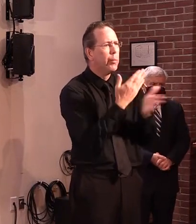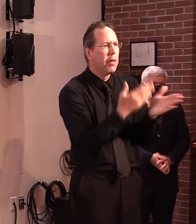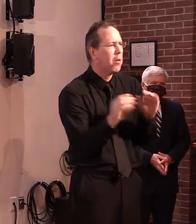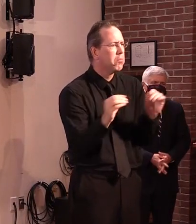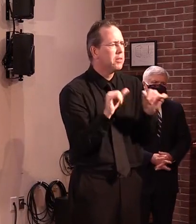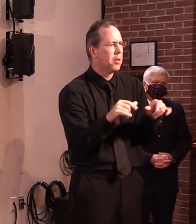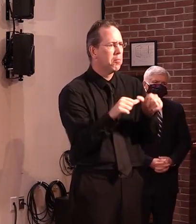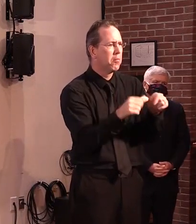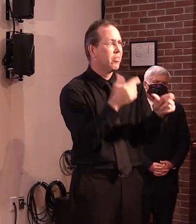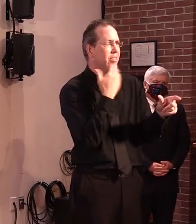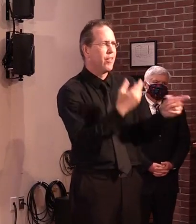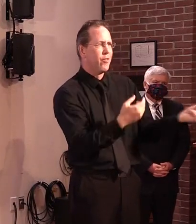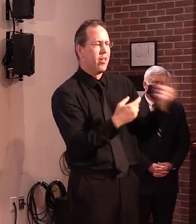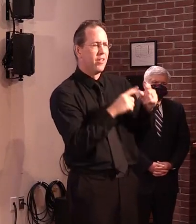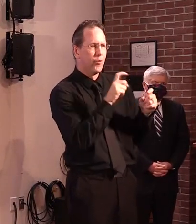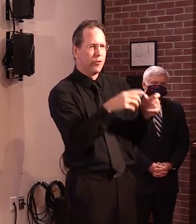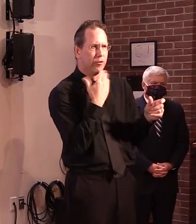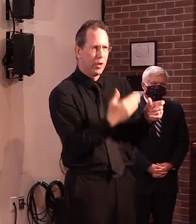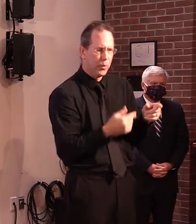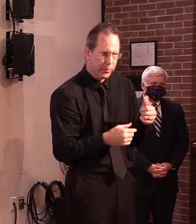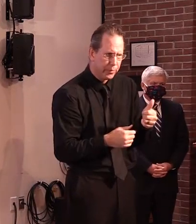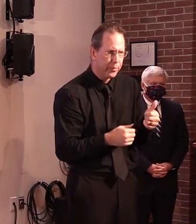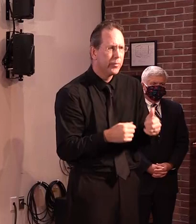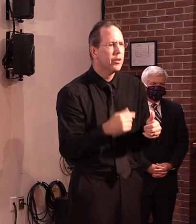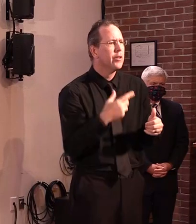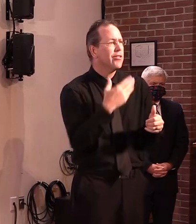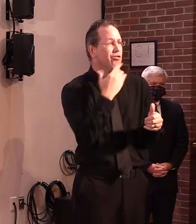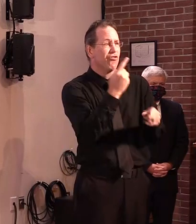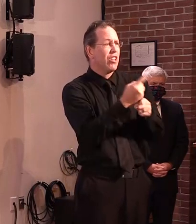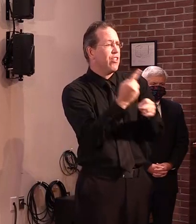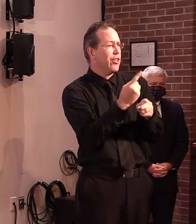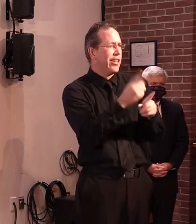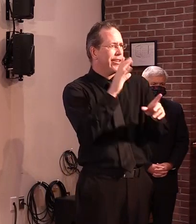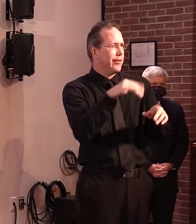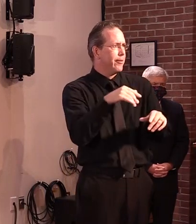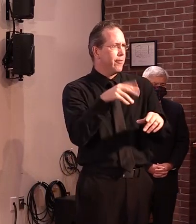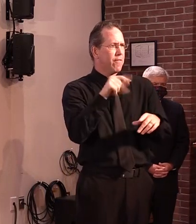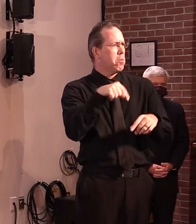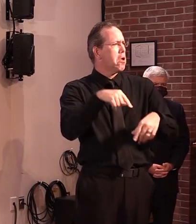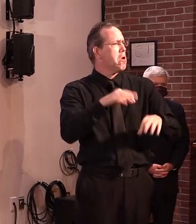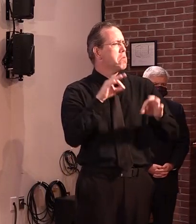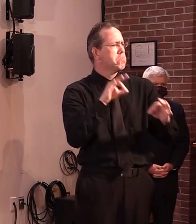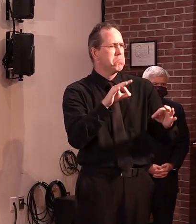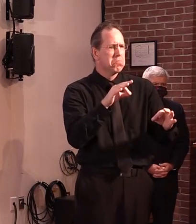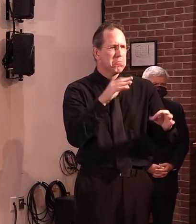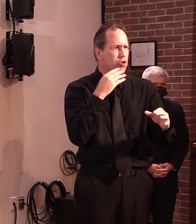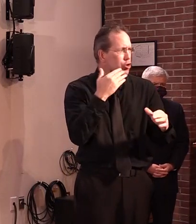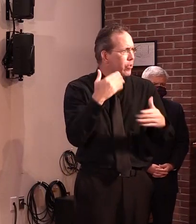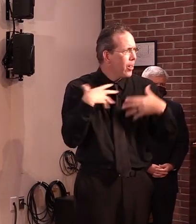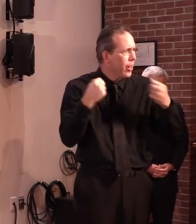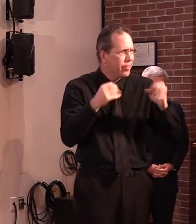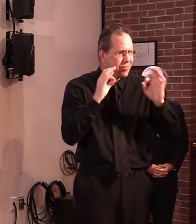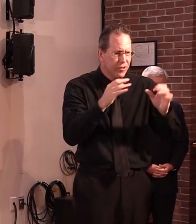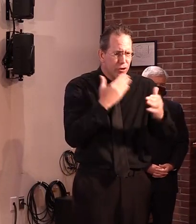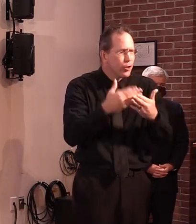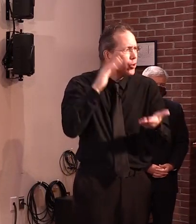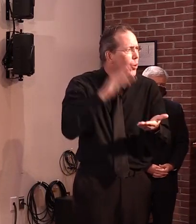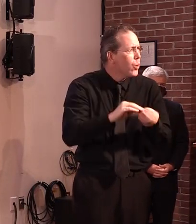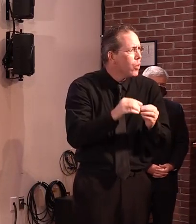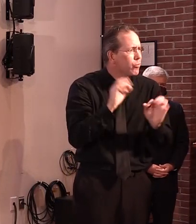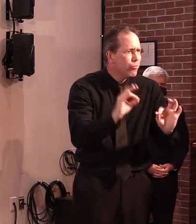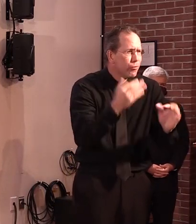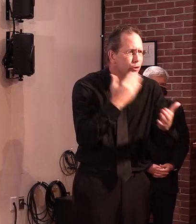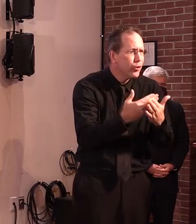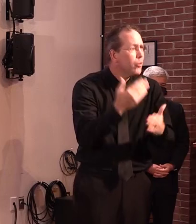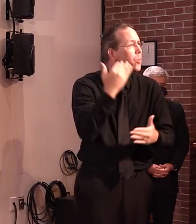way, that even when you are in as good shape as Vermont is, you got into good shape by